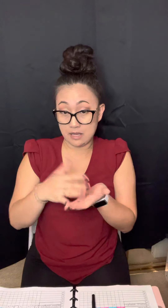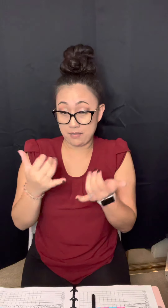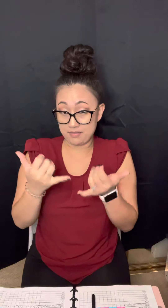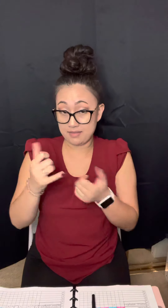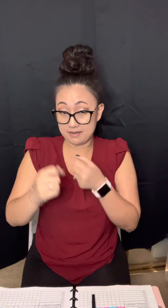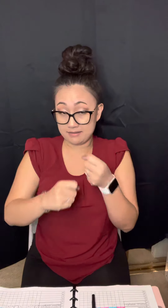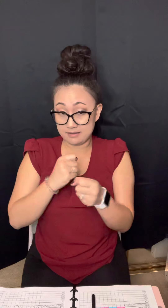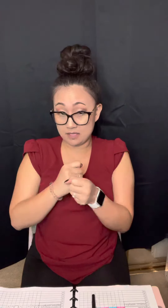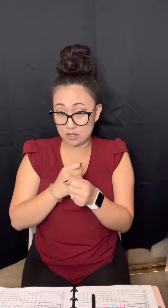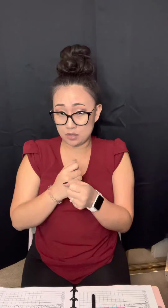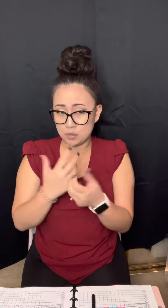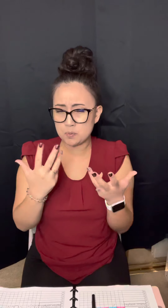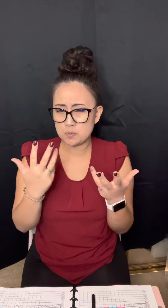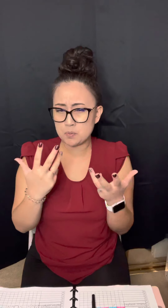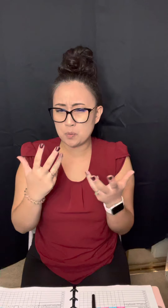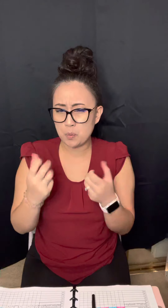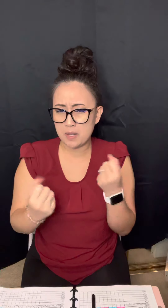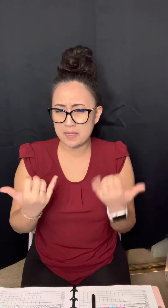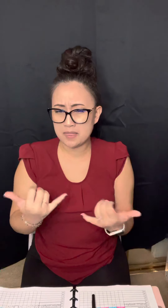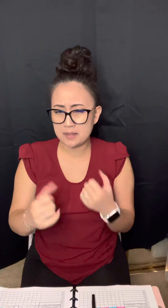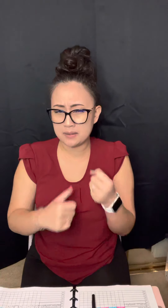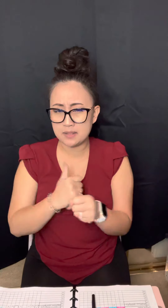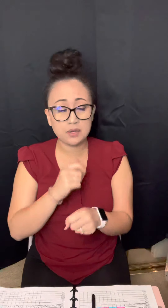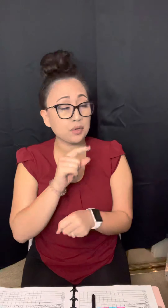2021. Okay. And then we have to subtract